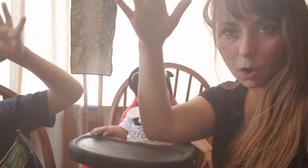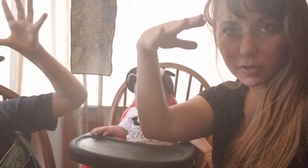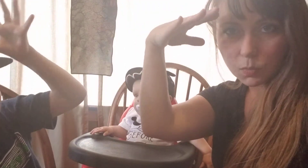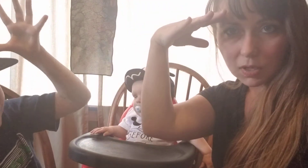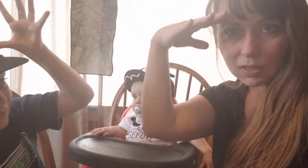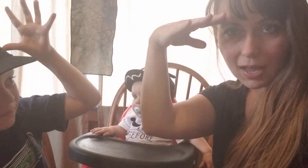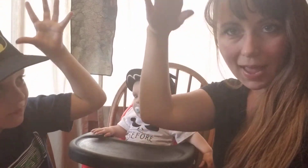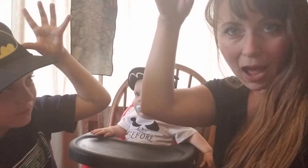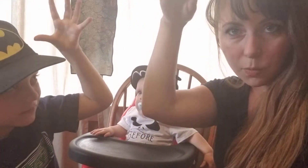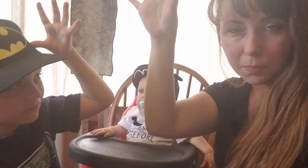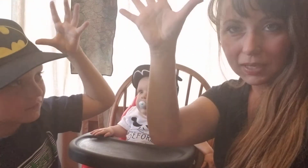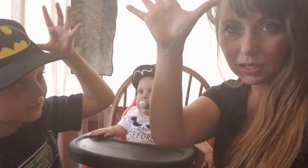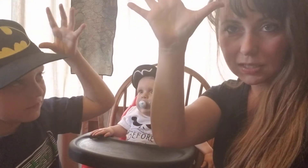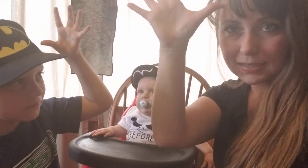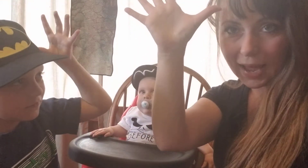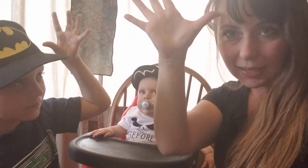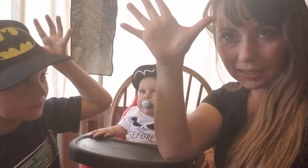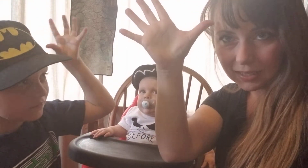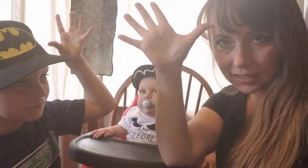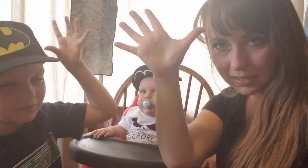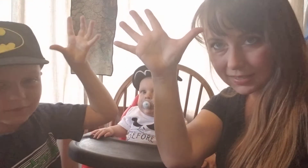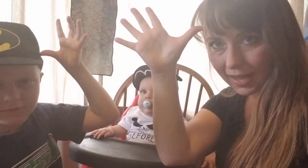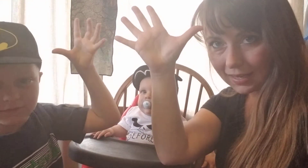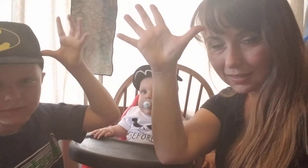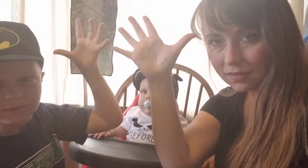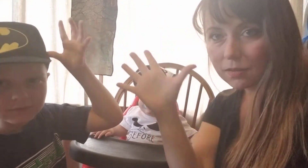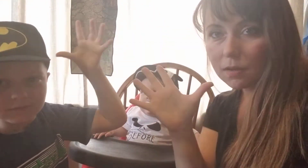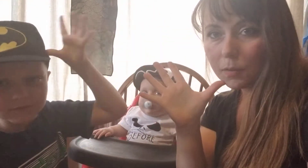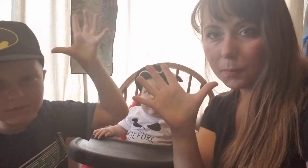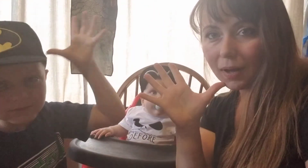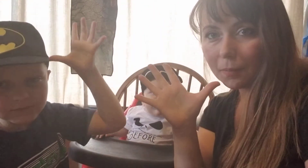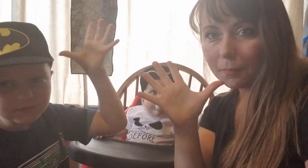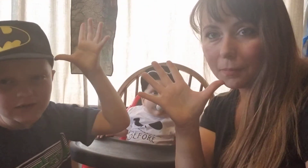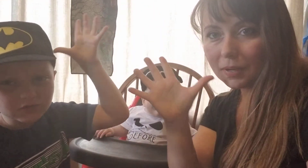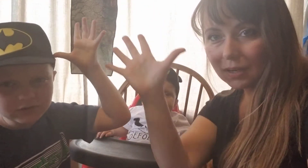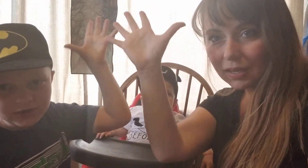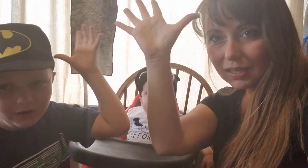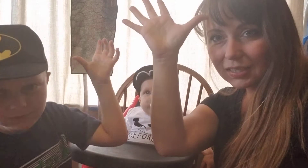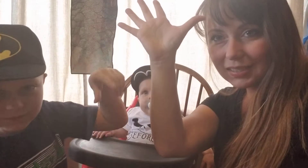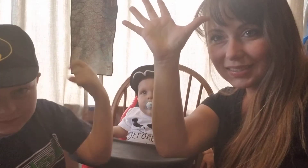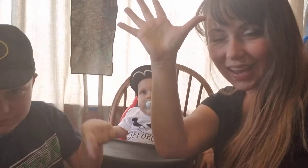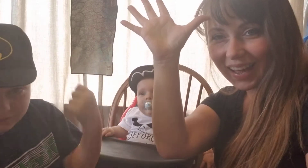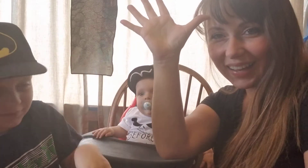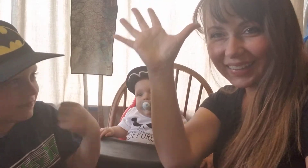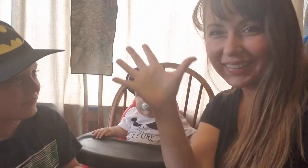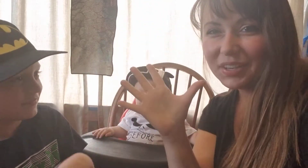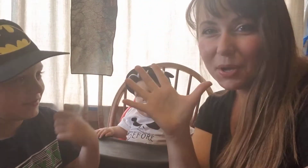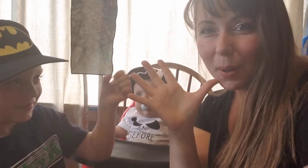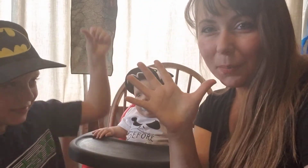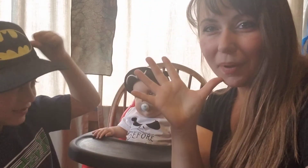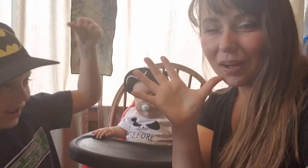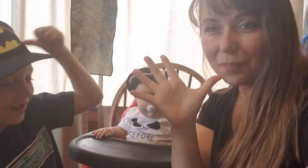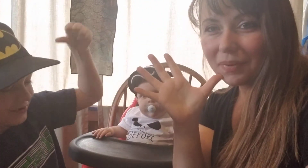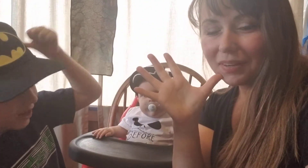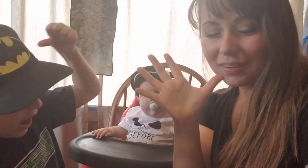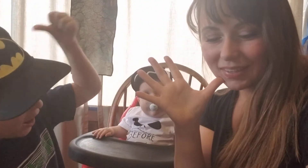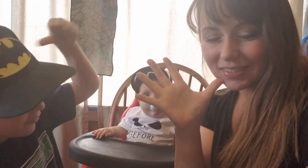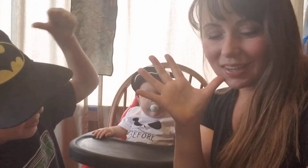always where a hat would be. Daddy. Dad. Mom. Dad. Mom. Good job.